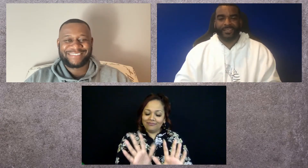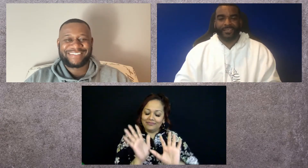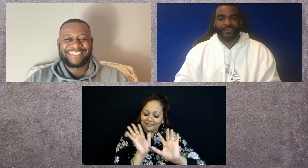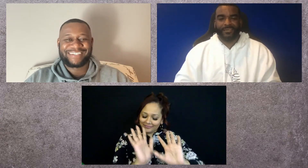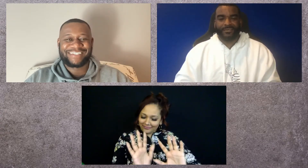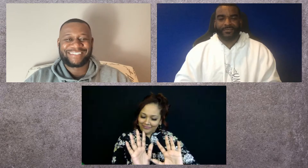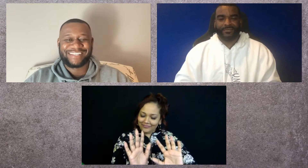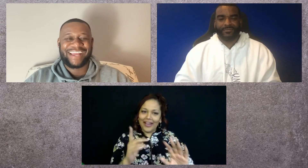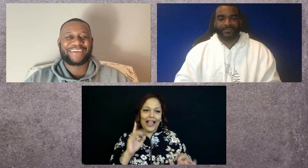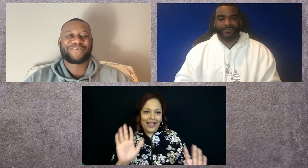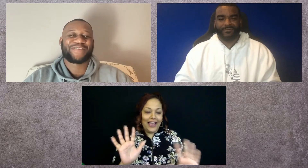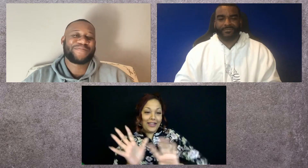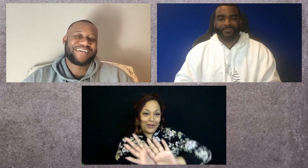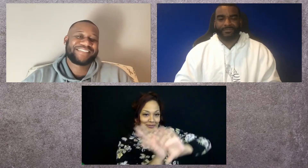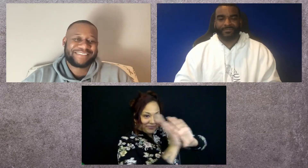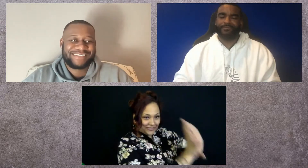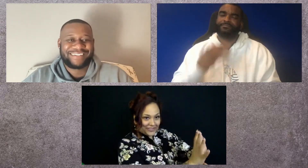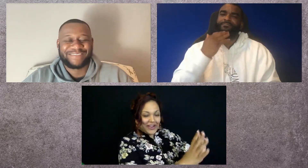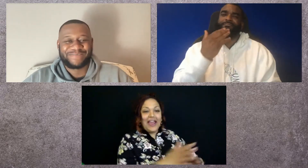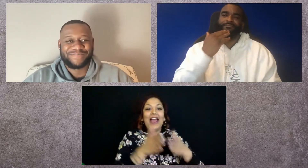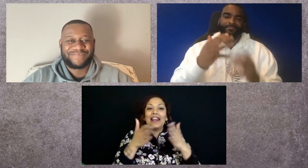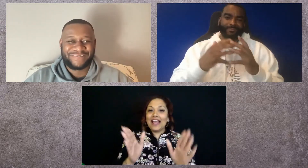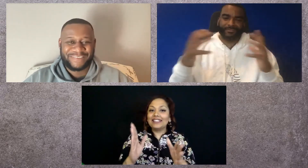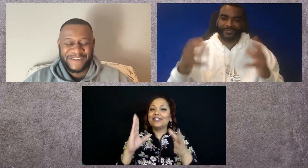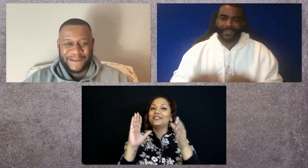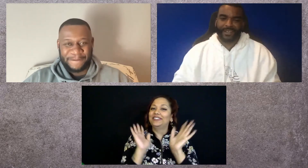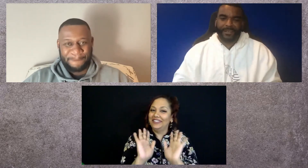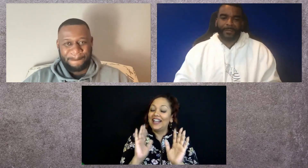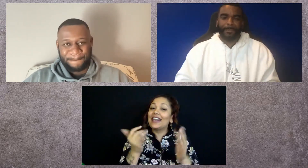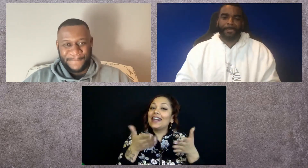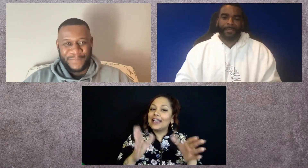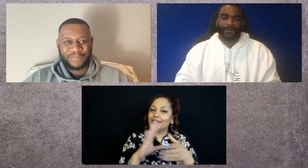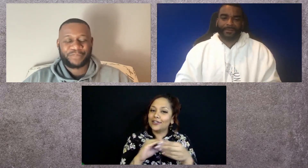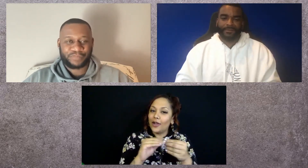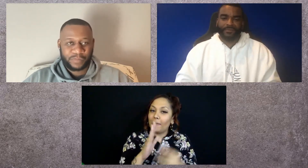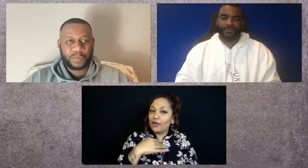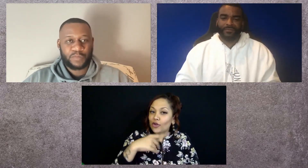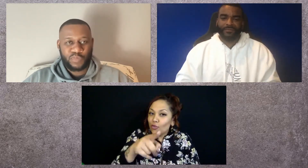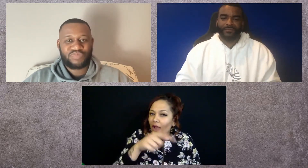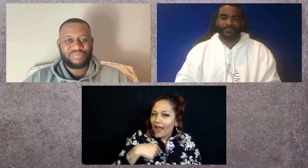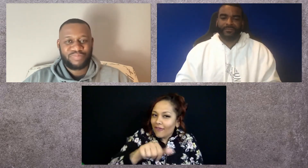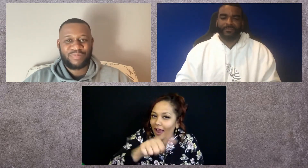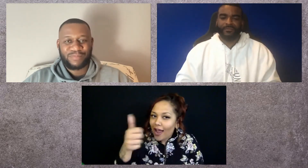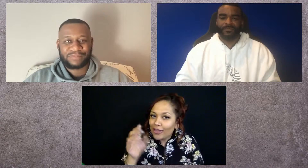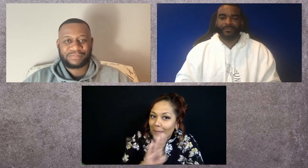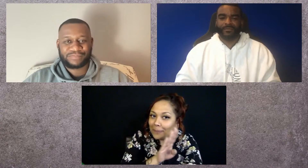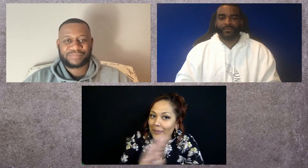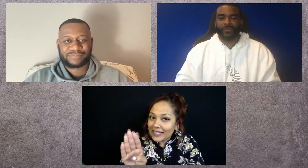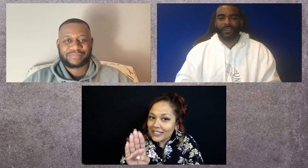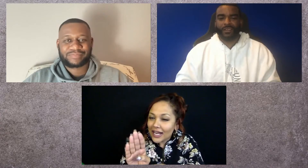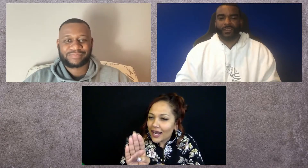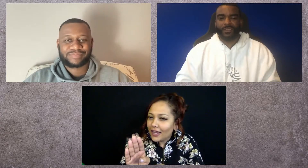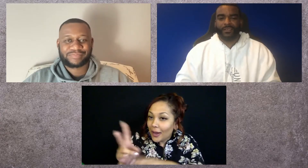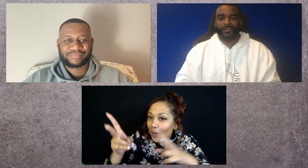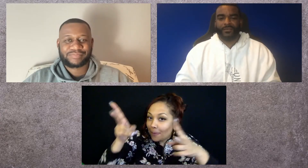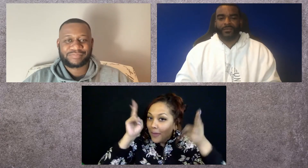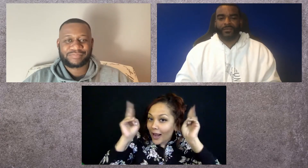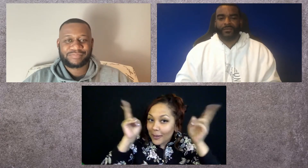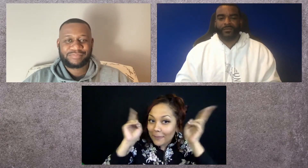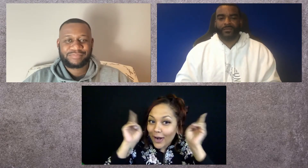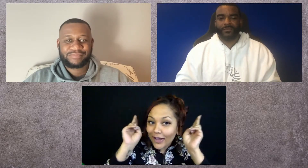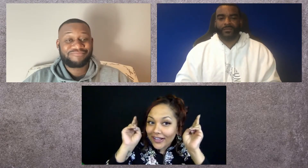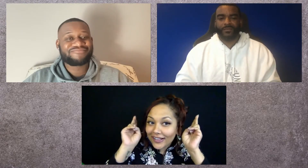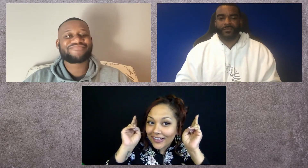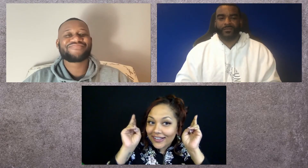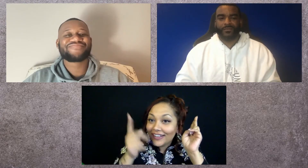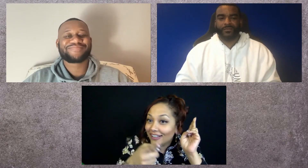Amazing. Thank you. Thank you so much. So I want to put something aside for a second. I want to talk about, you do have another